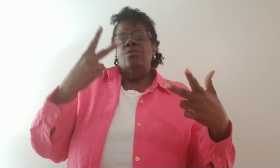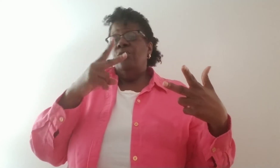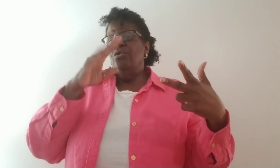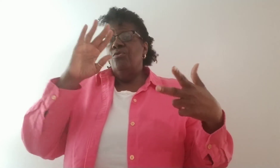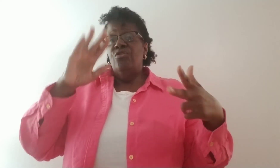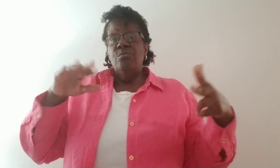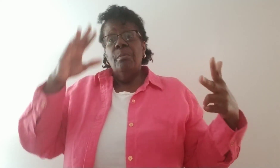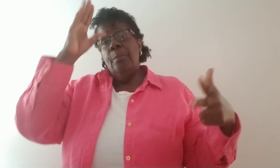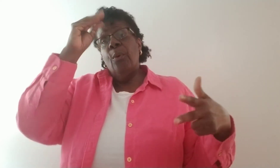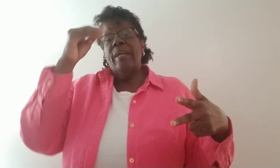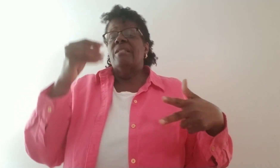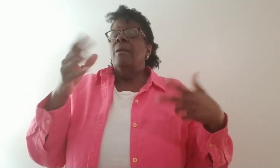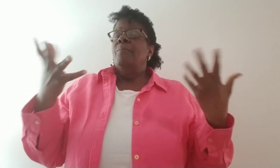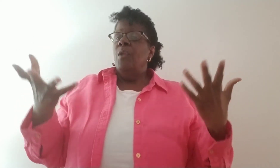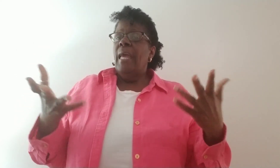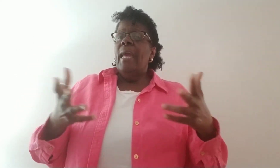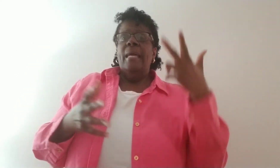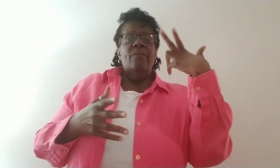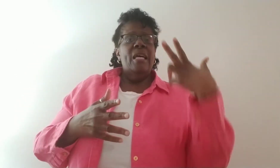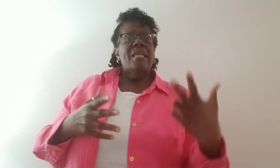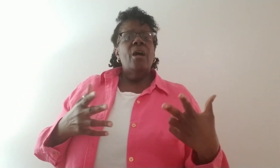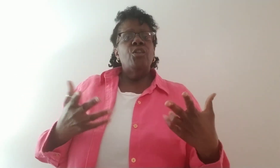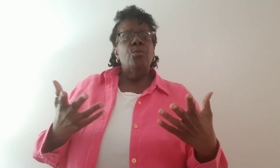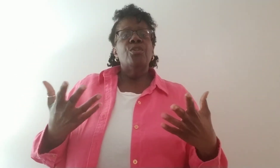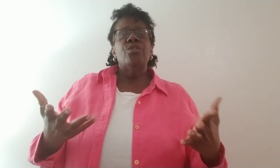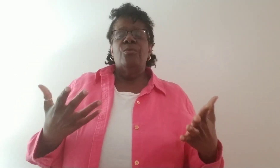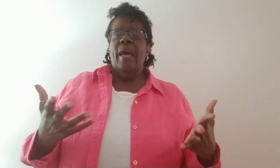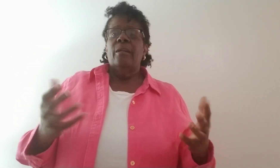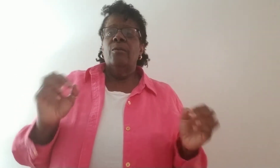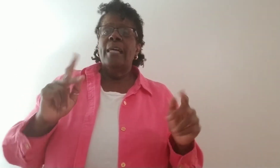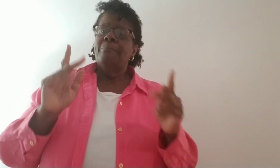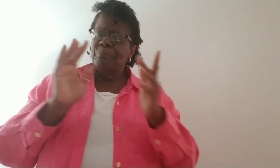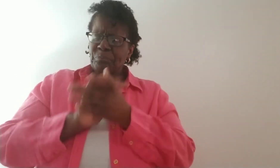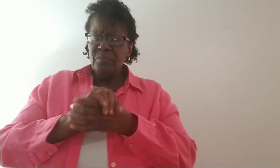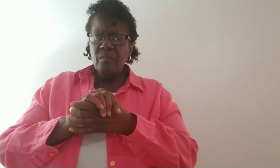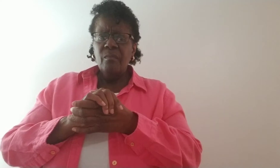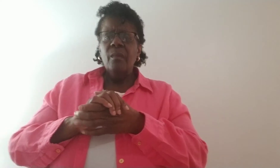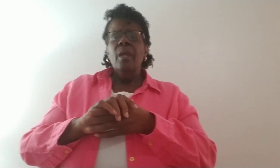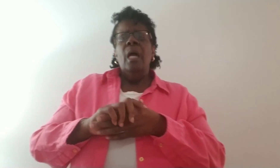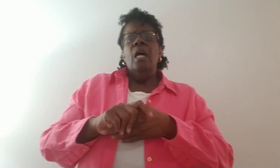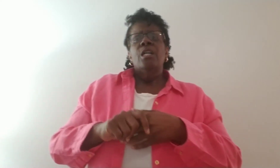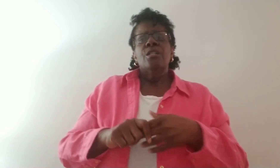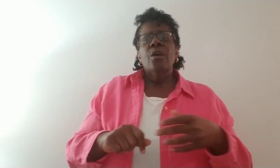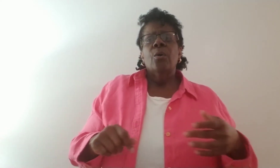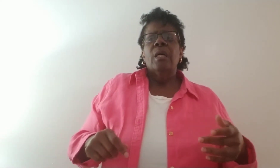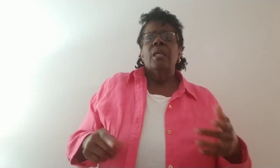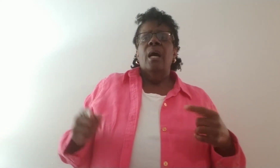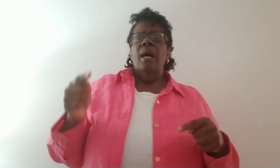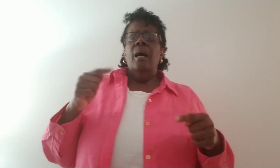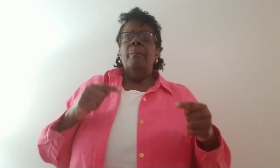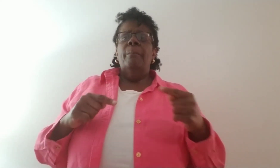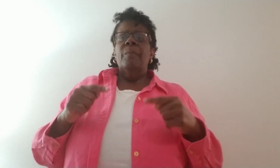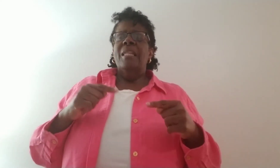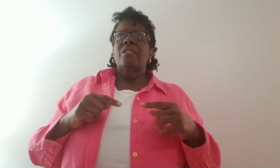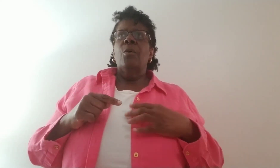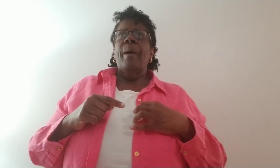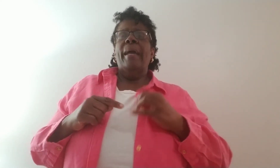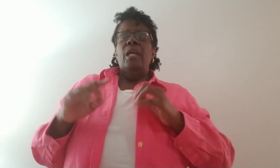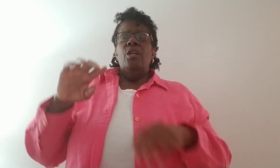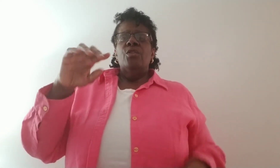two boys. And that's how you would do that. Okay? So, let's go back. So,